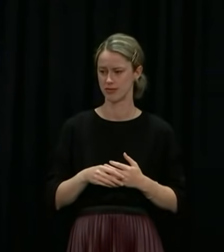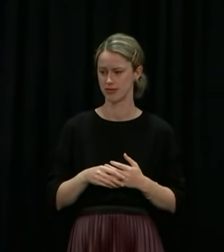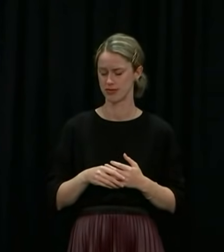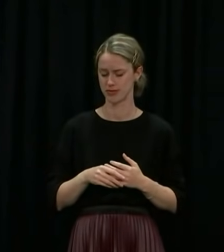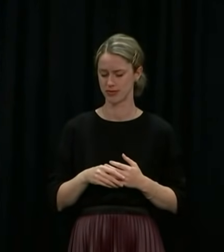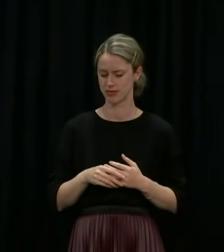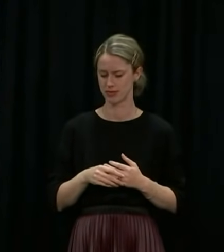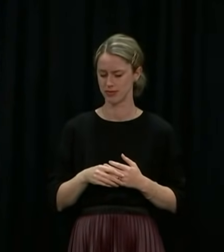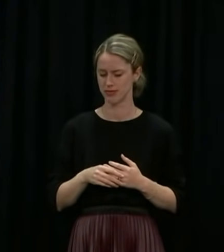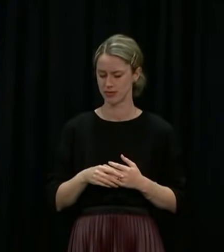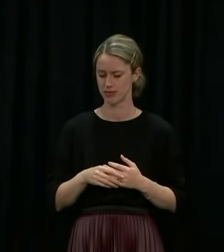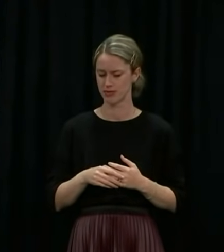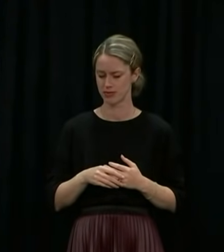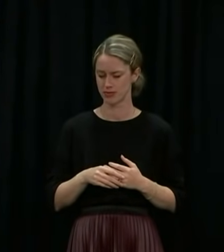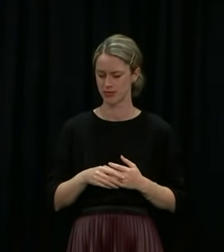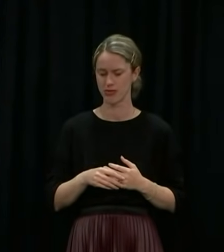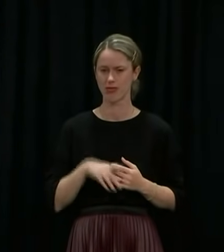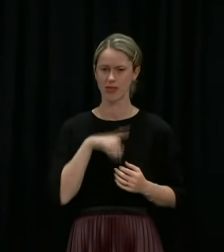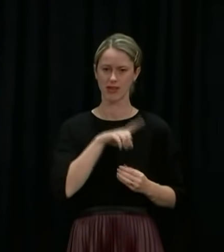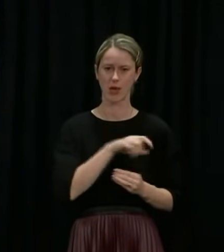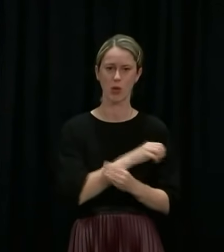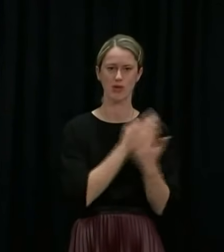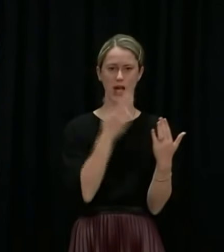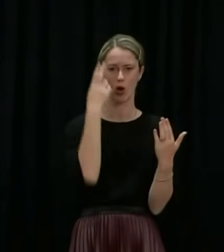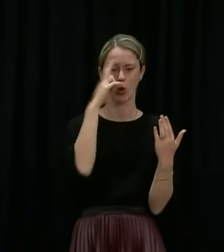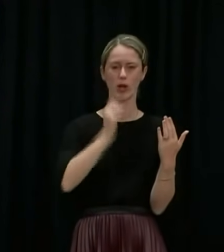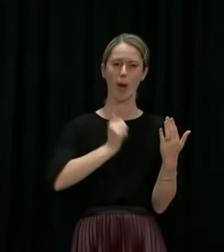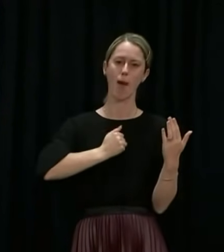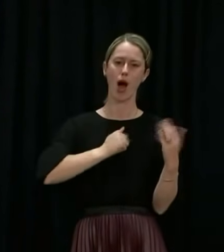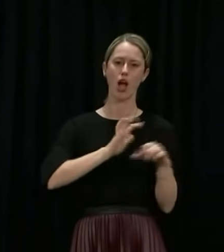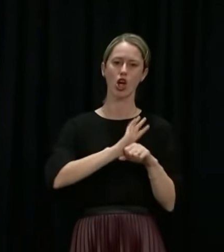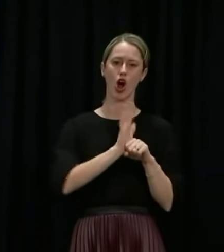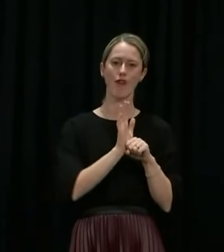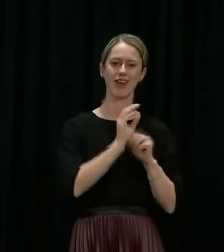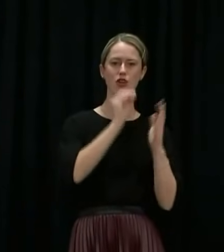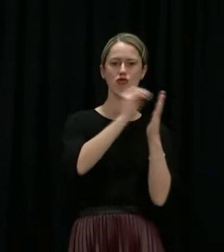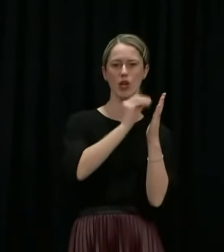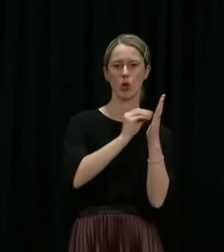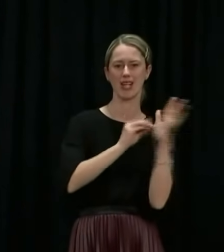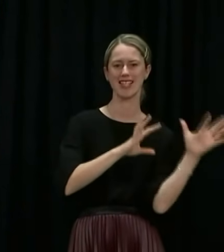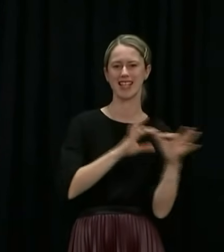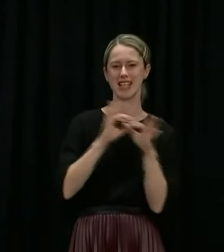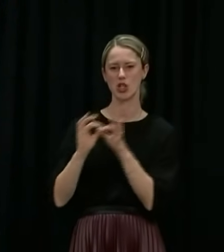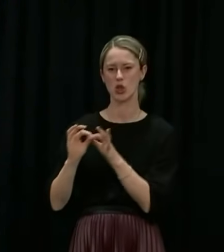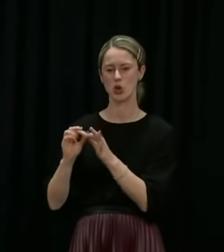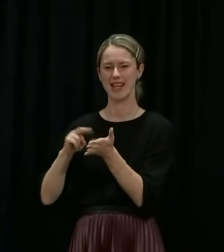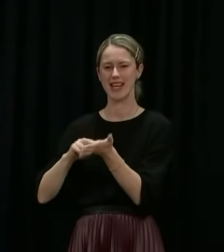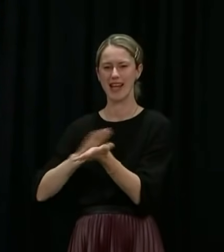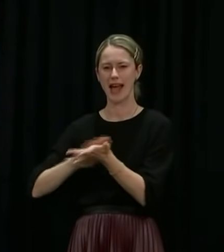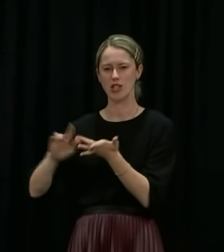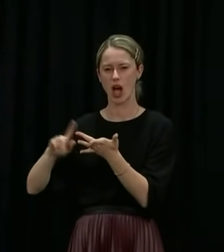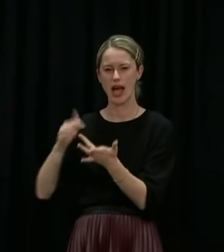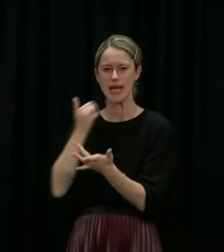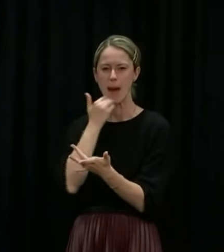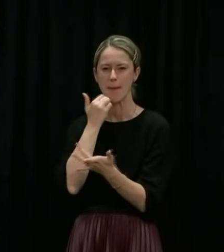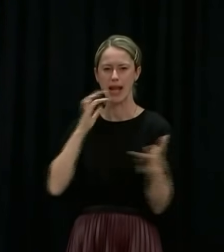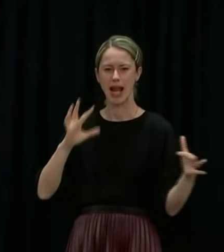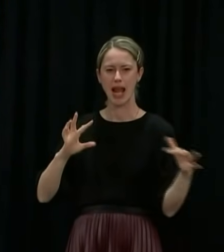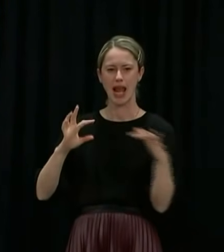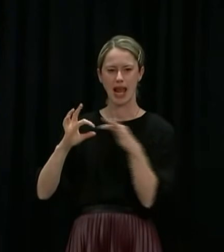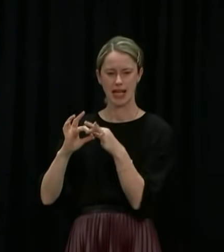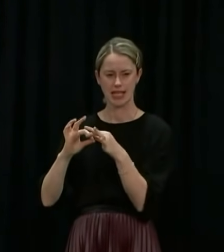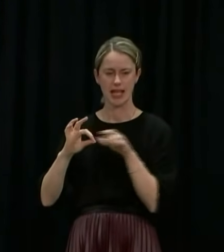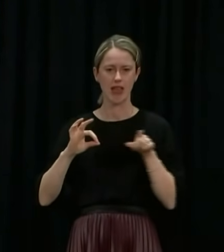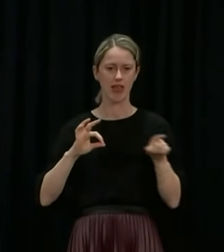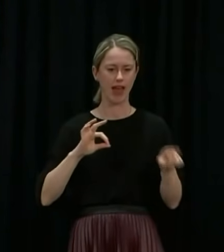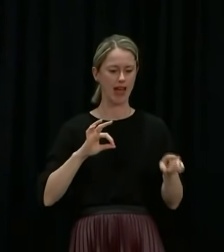are, the My COVID Record does draw on the National Health Index in terms of accessing people's numbers, and that is a